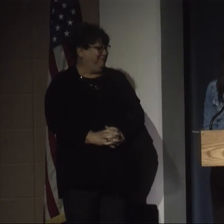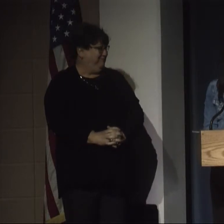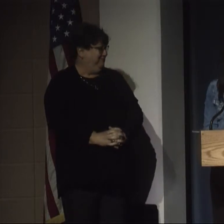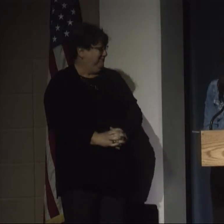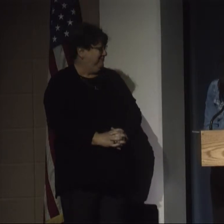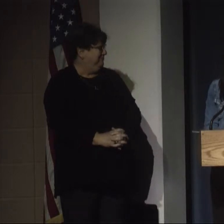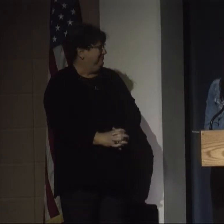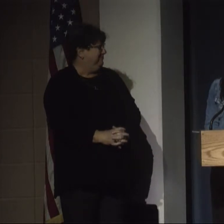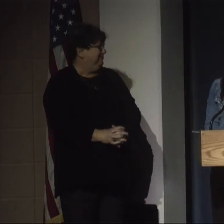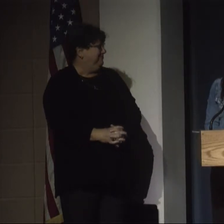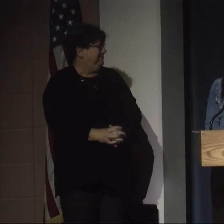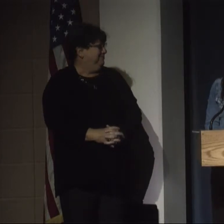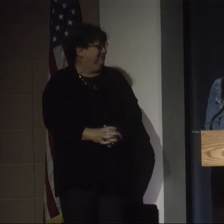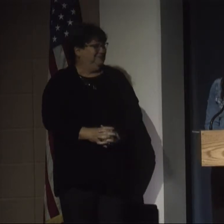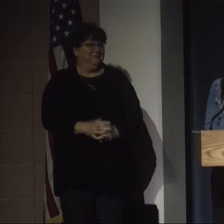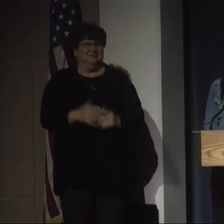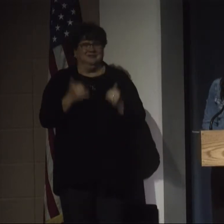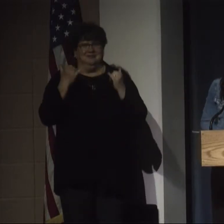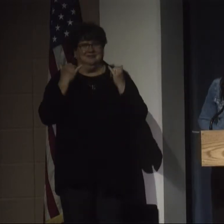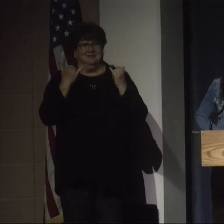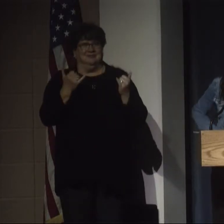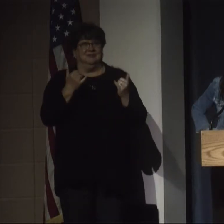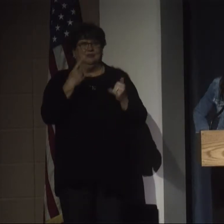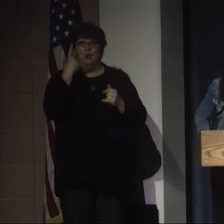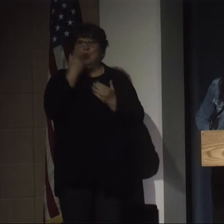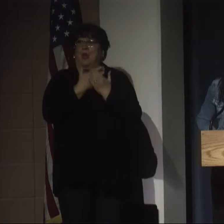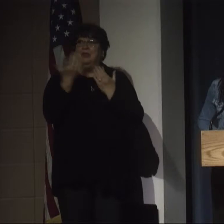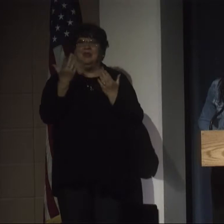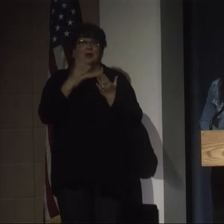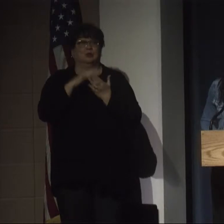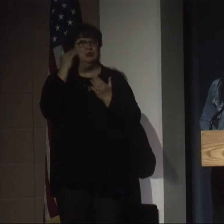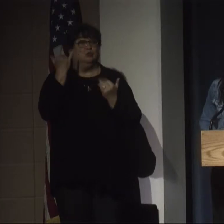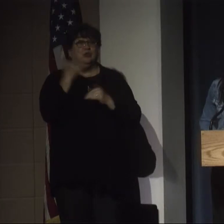Okay, so what's the one takeaway you guys have for tonight?